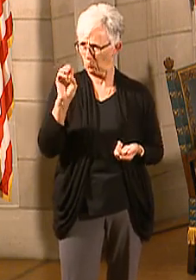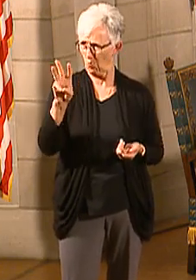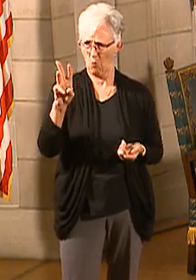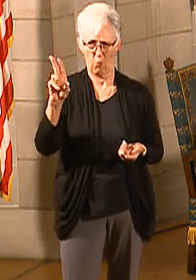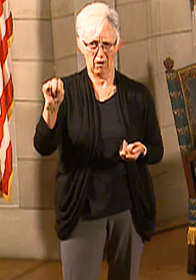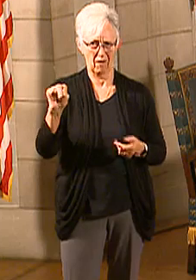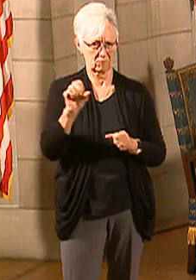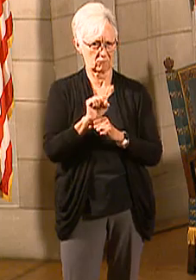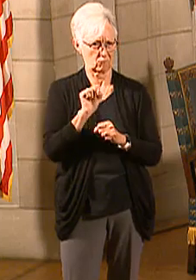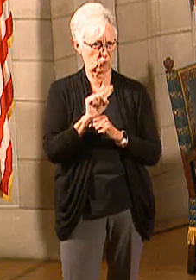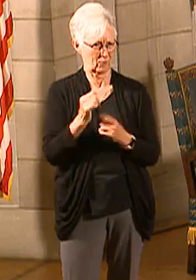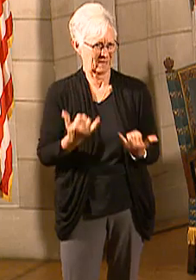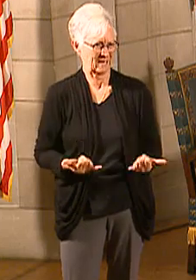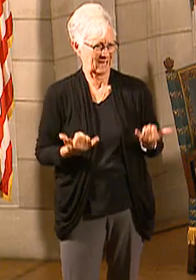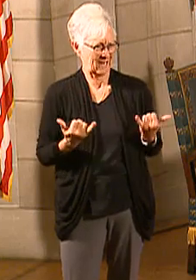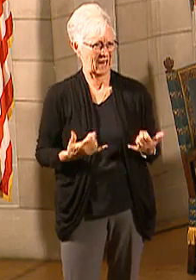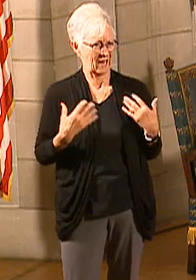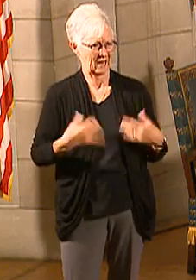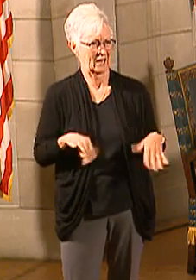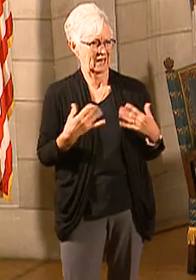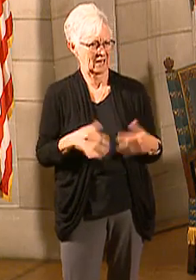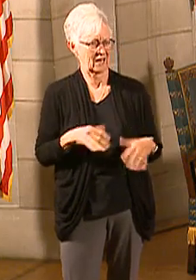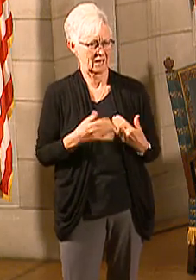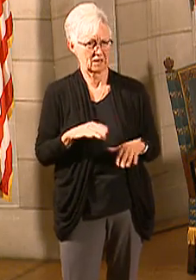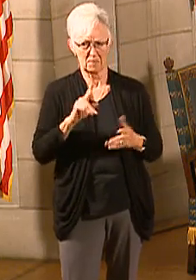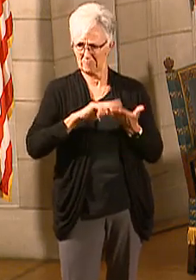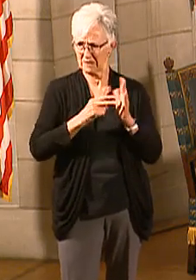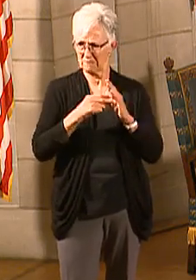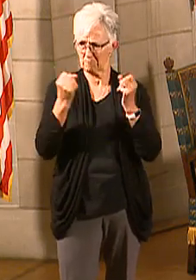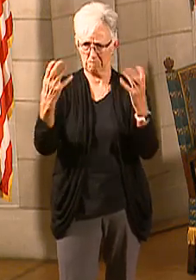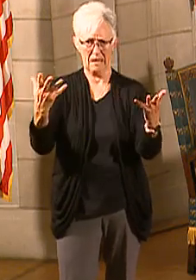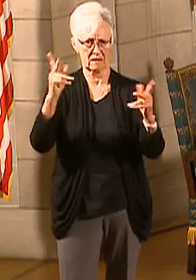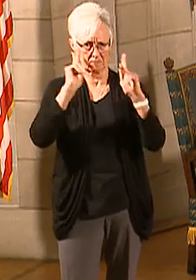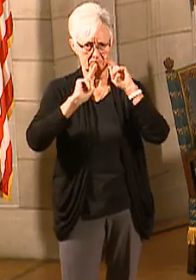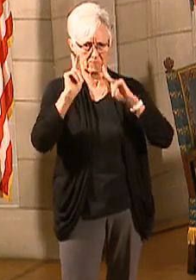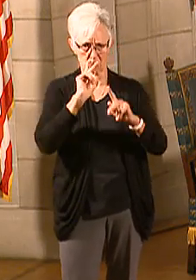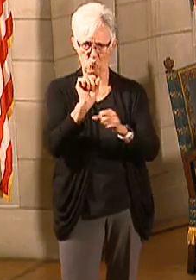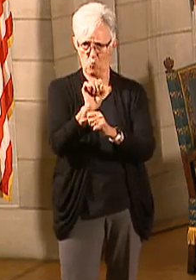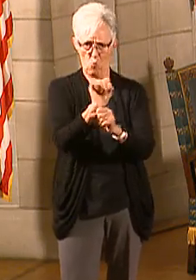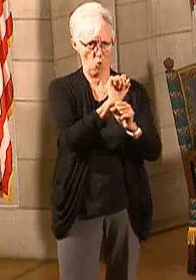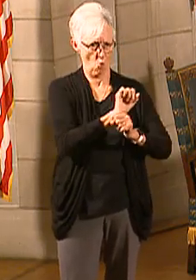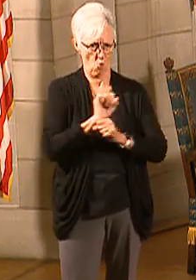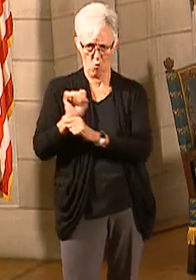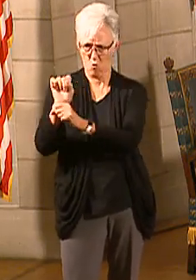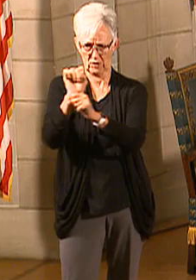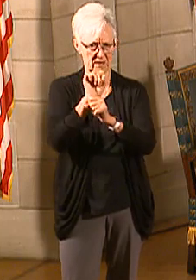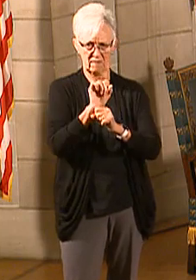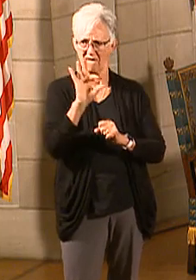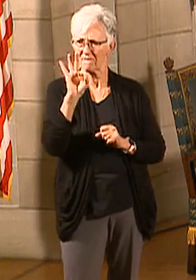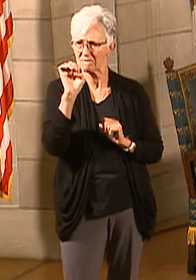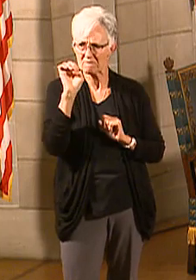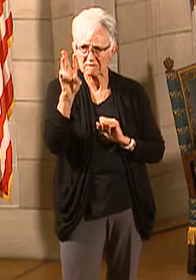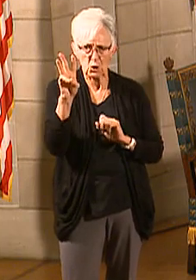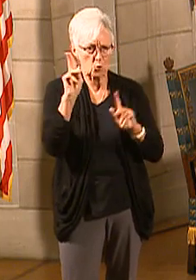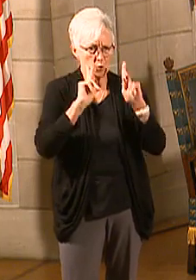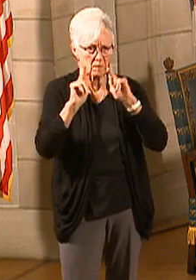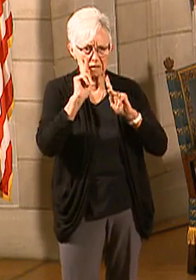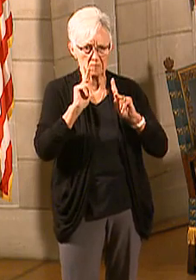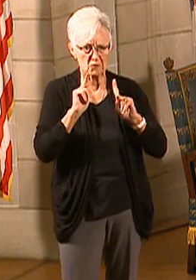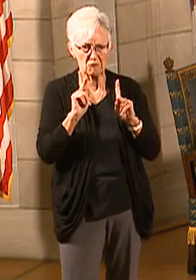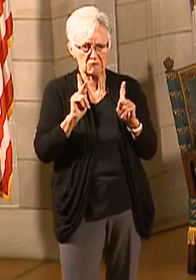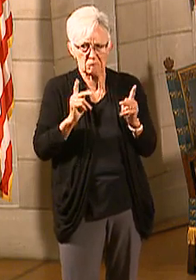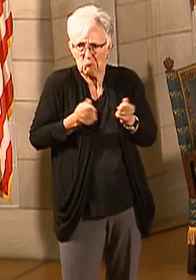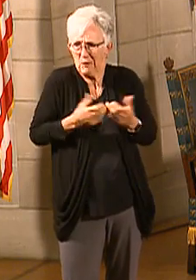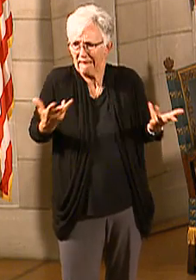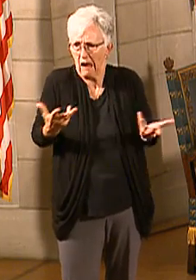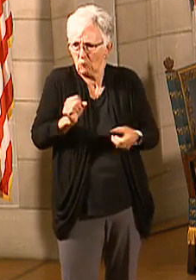or we've had historically high employment, low unemployment rates here in Nebraska. In fact, throughout 2020, 2021,